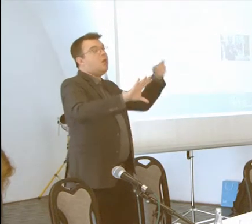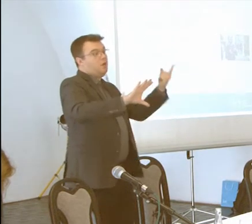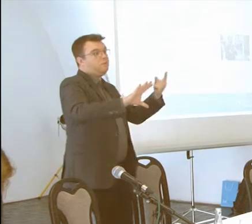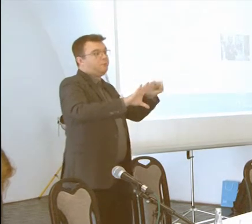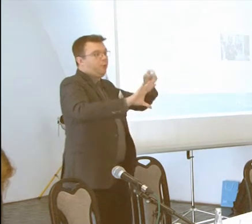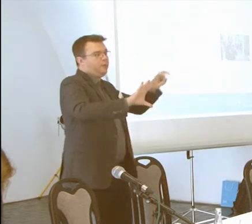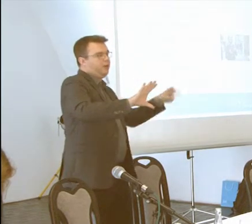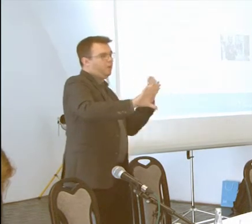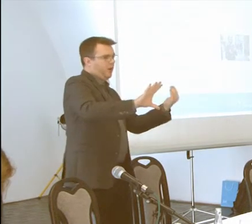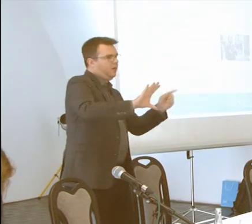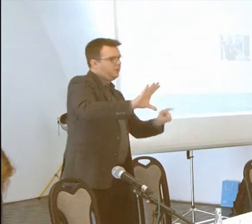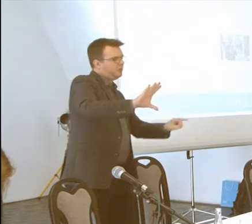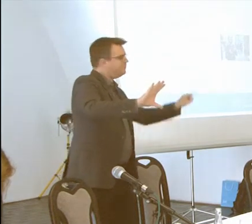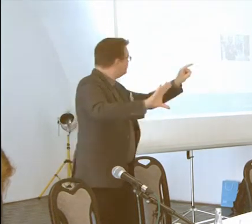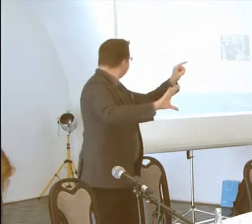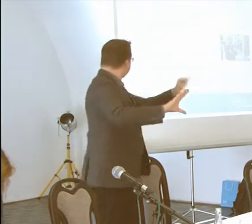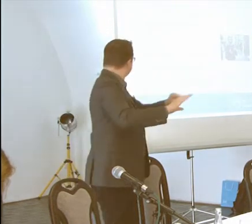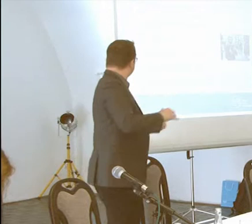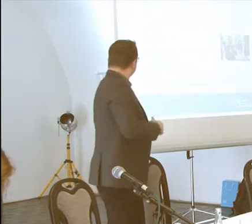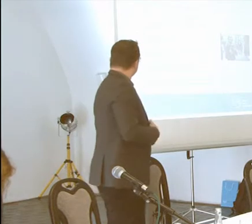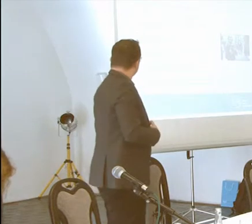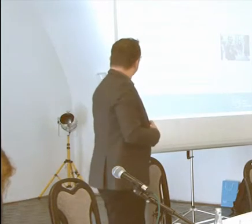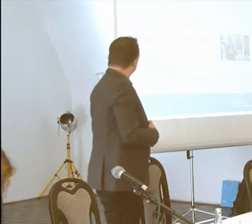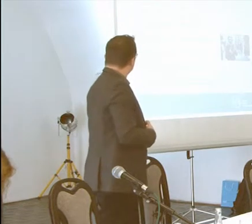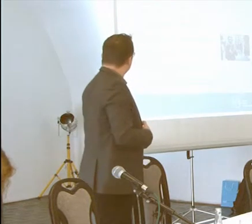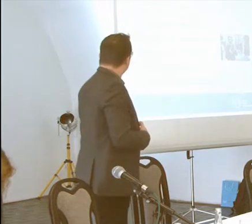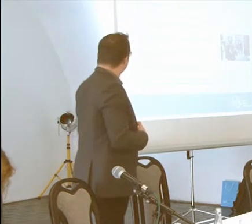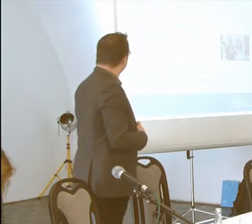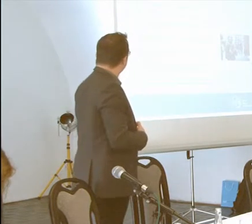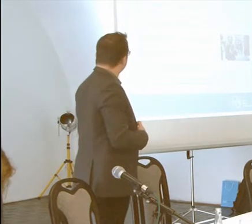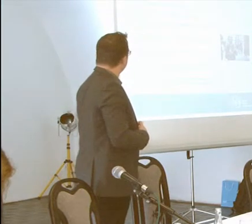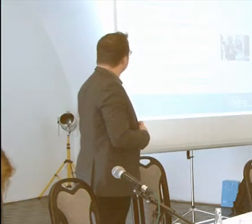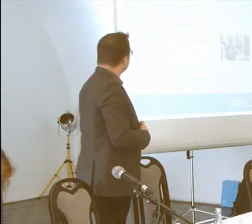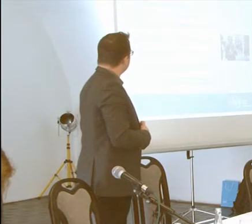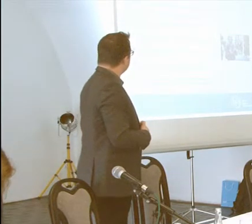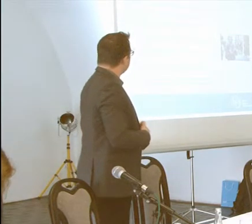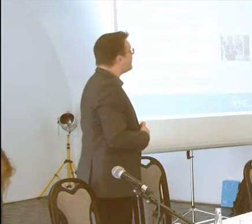is no services, and right now they are experiencing problems with waiting lists.